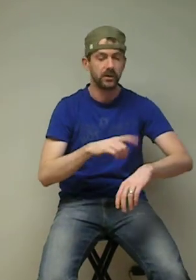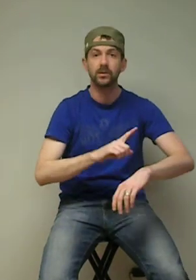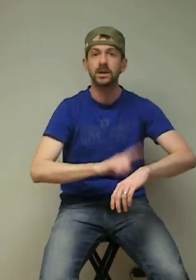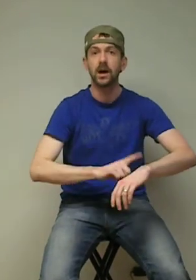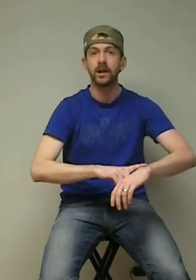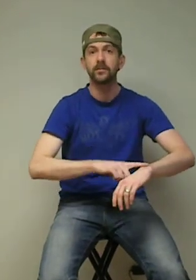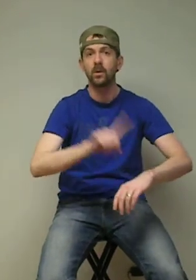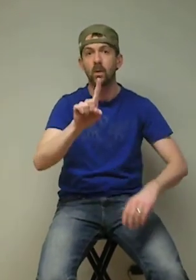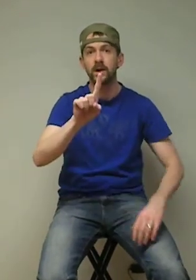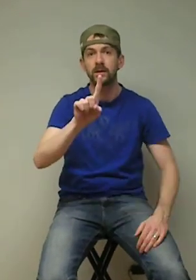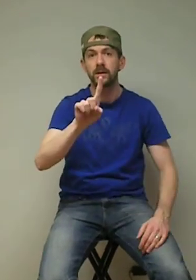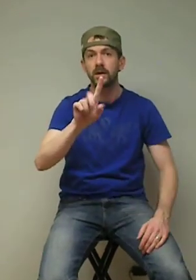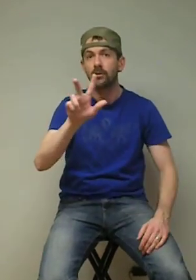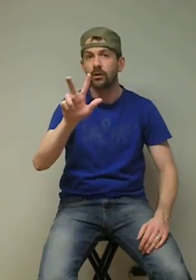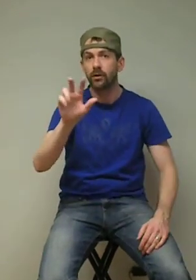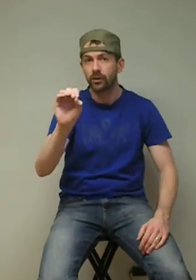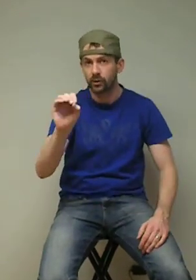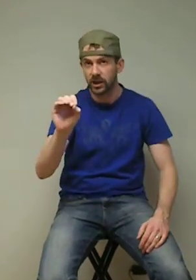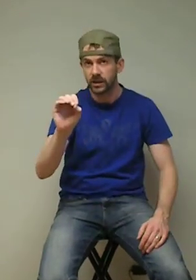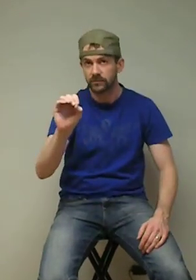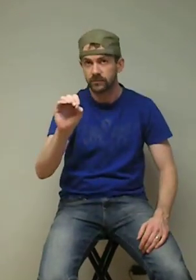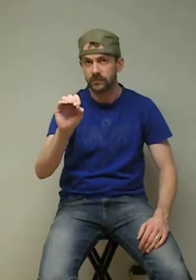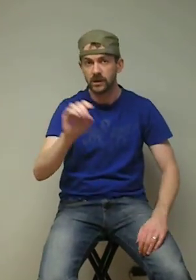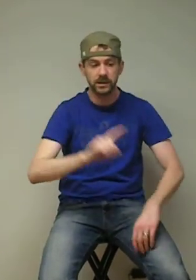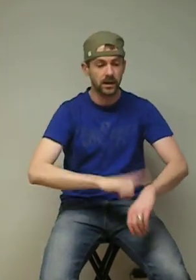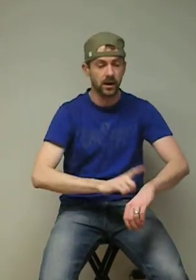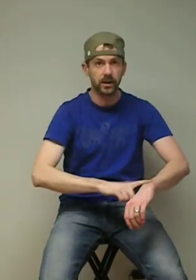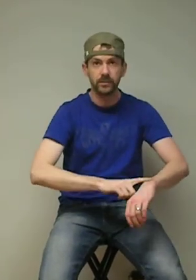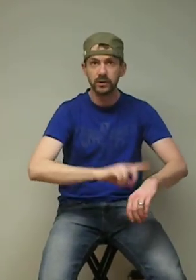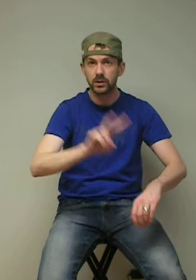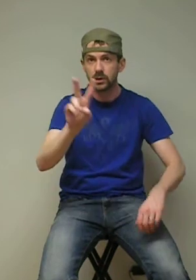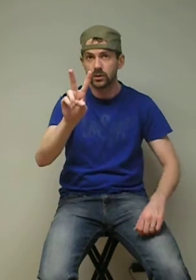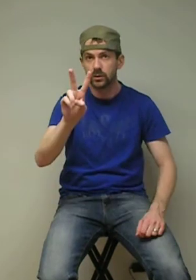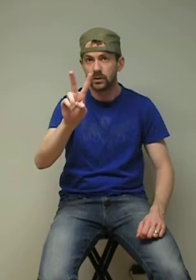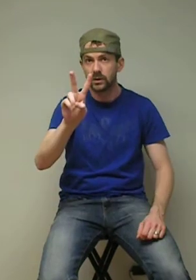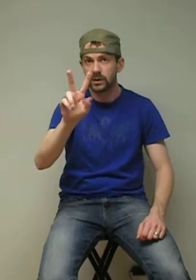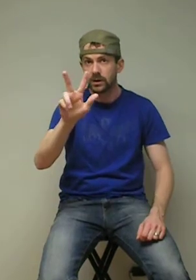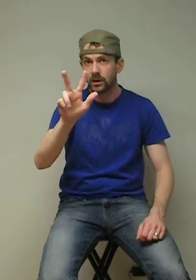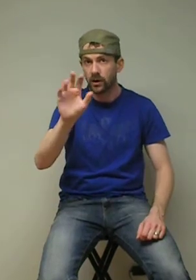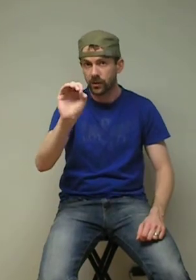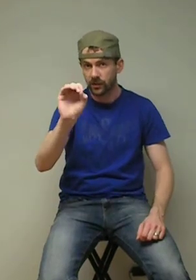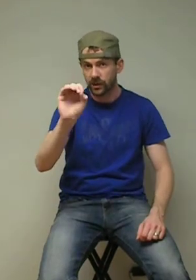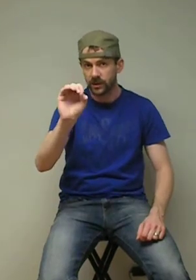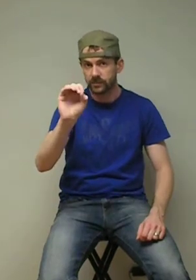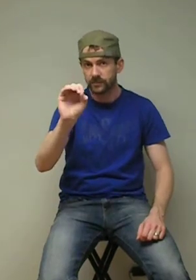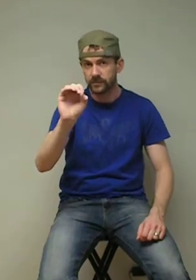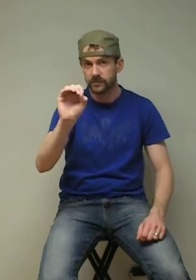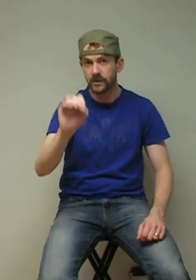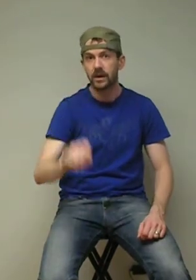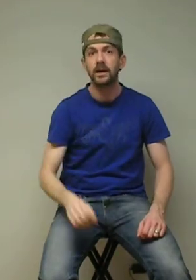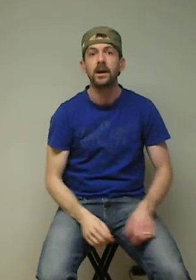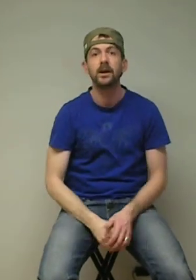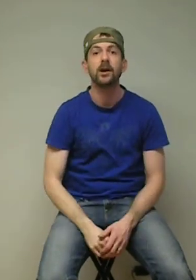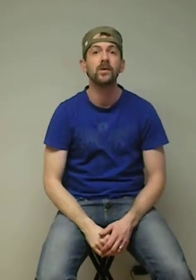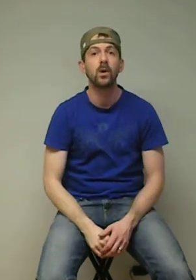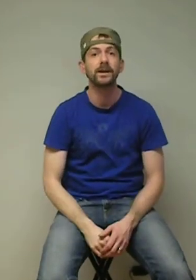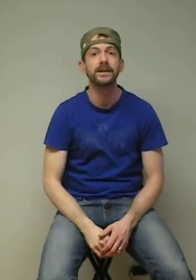go time 1:30. Time 2:30. Now if you want to say